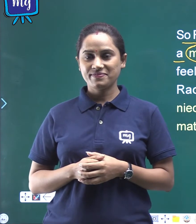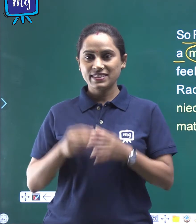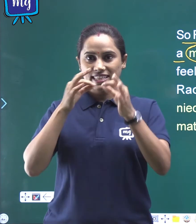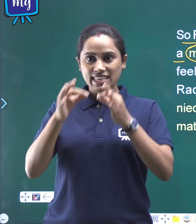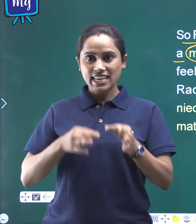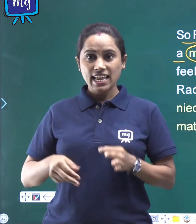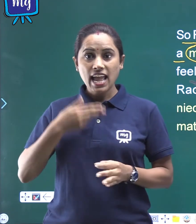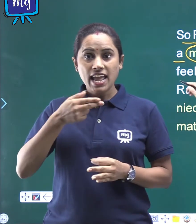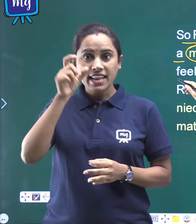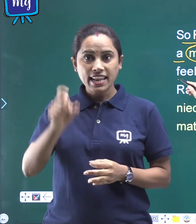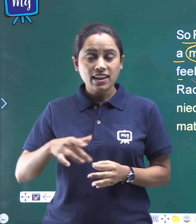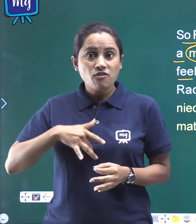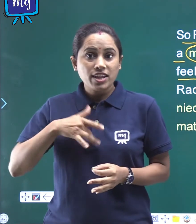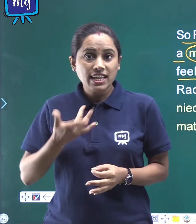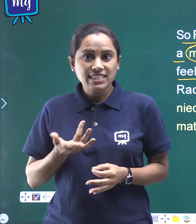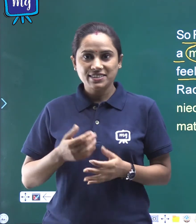Narrator feels